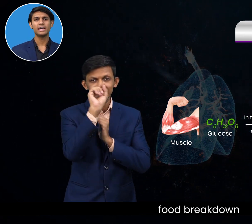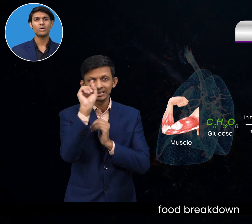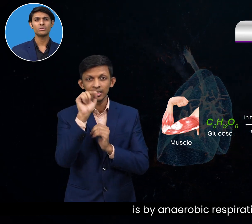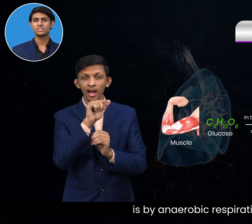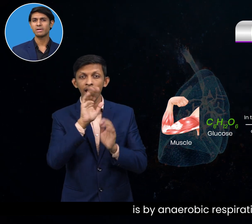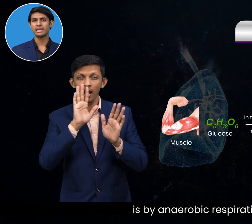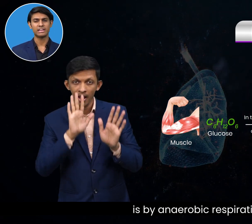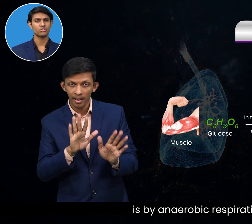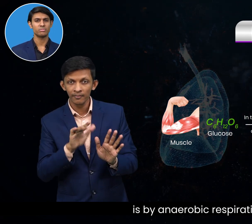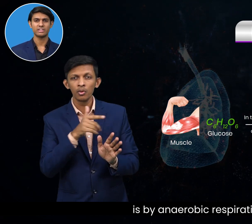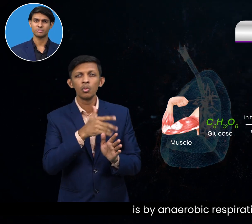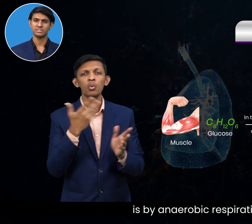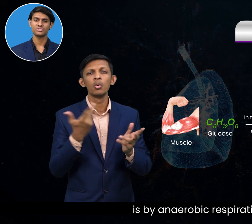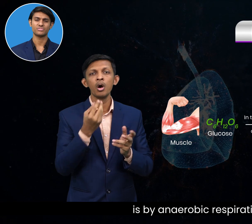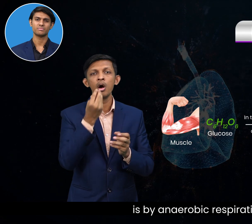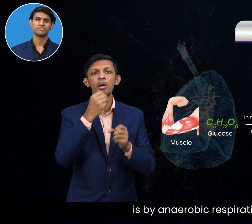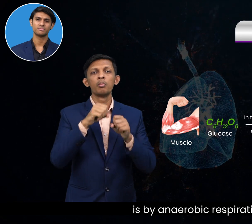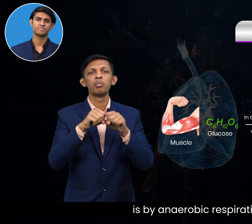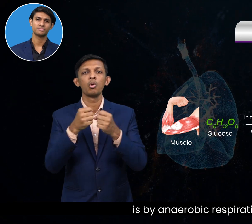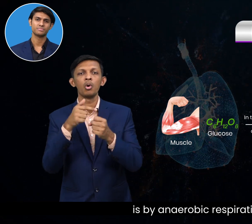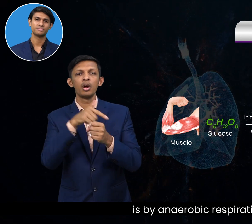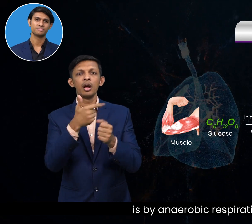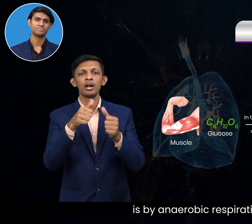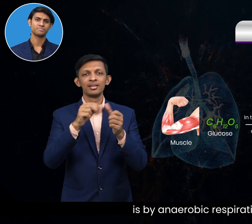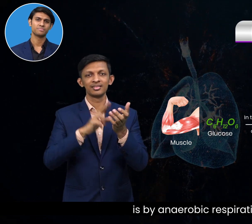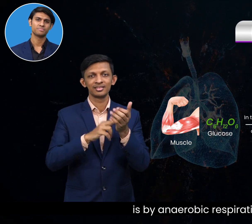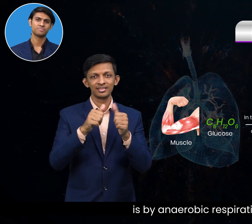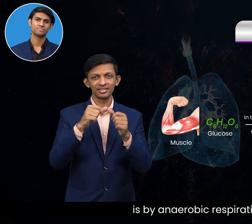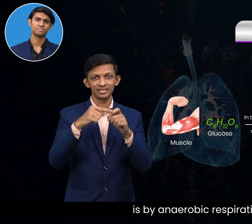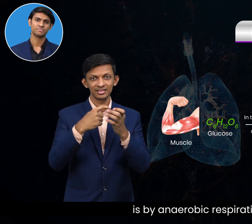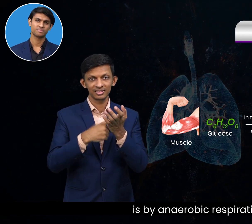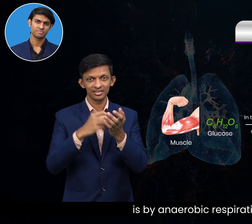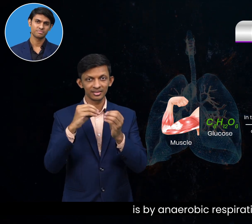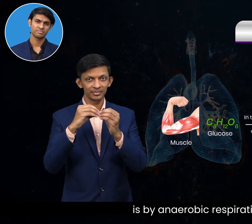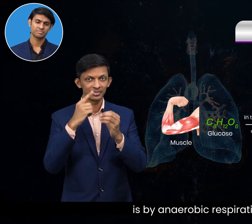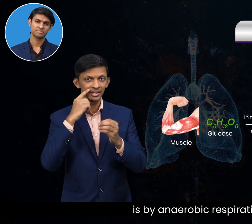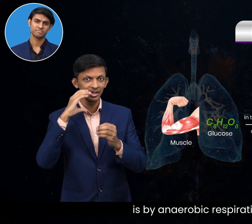food breakdown is by anaerobic respiration.